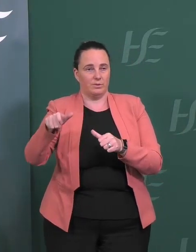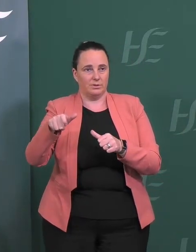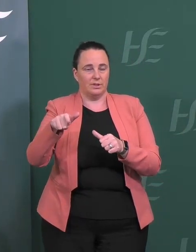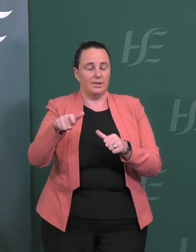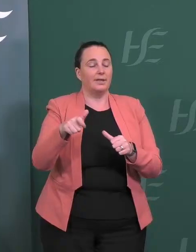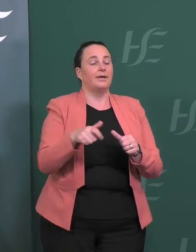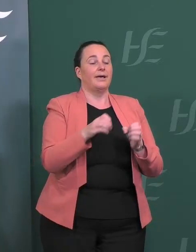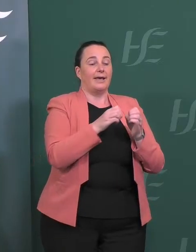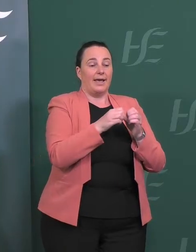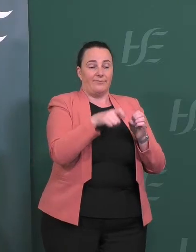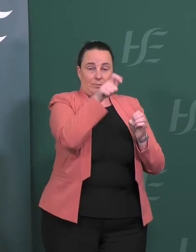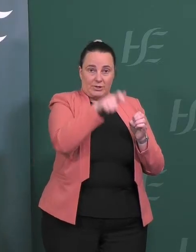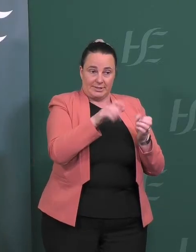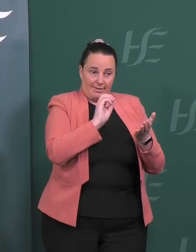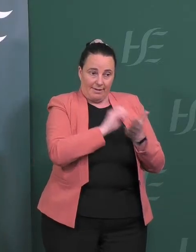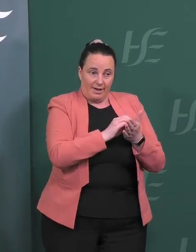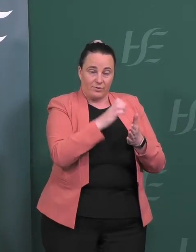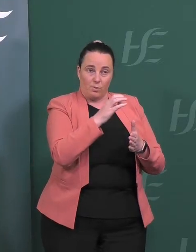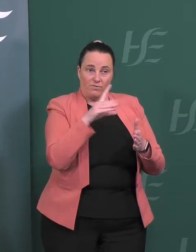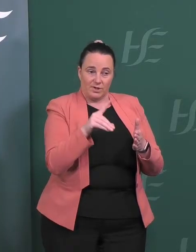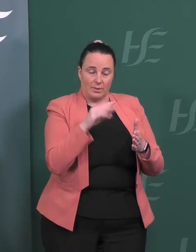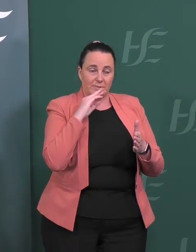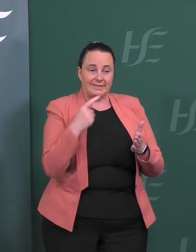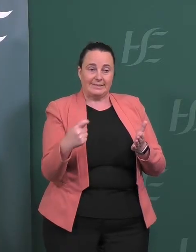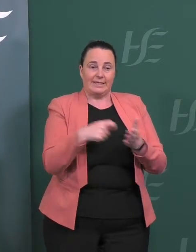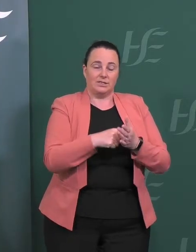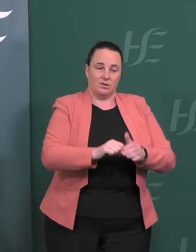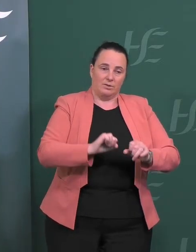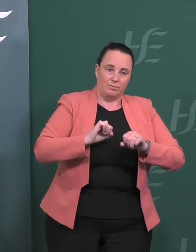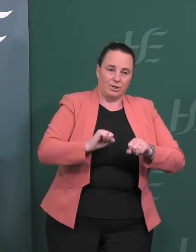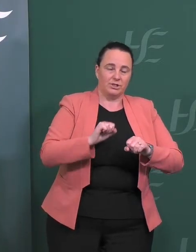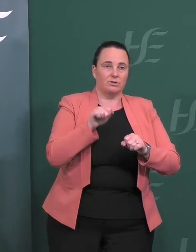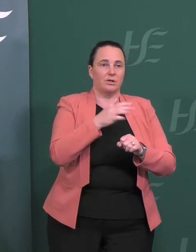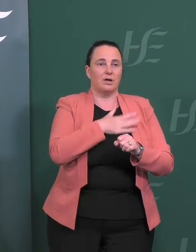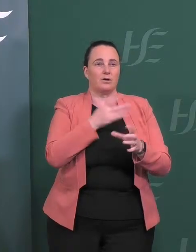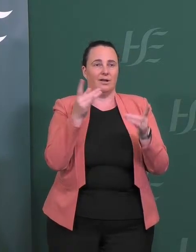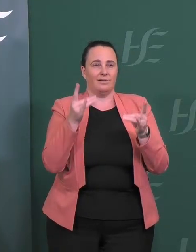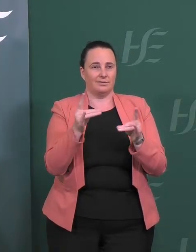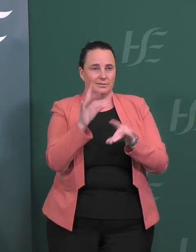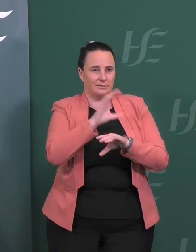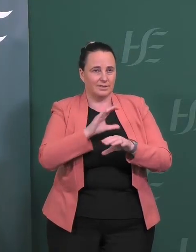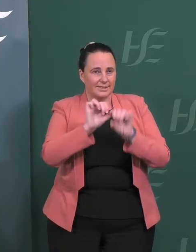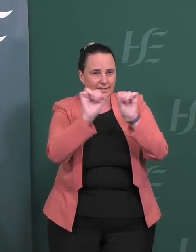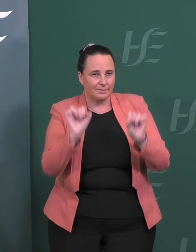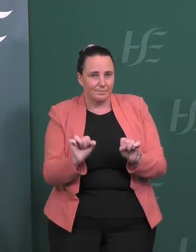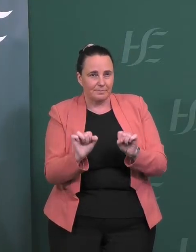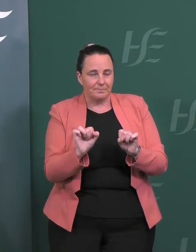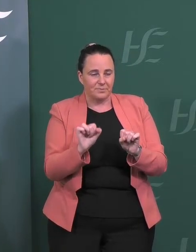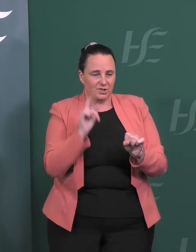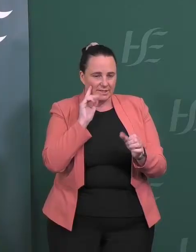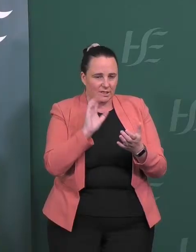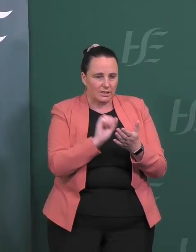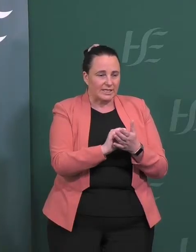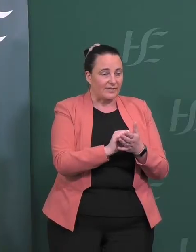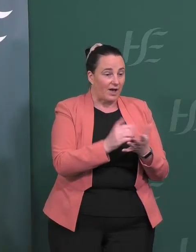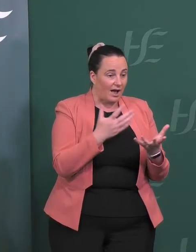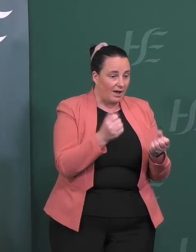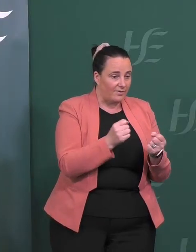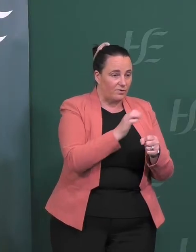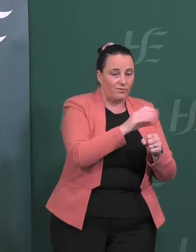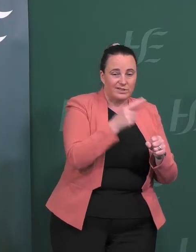COVID patient in hospital does put additional strain on our health system in terms of trying to identify isolation rooms,